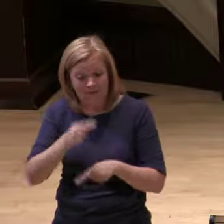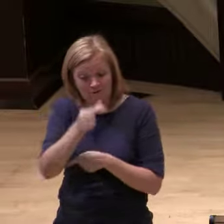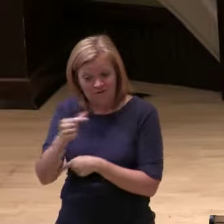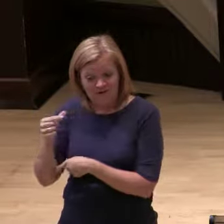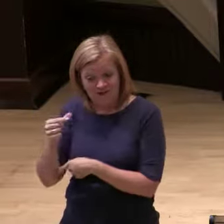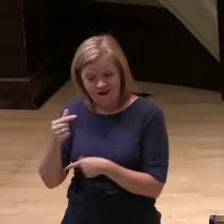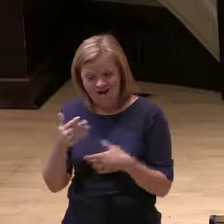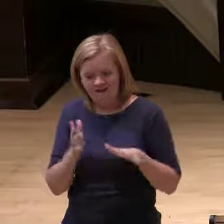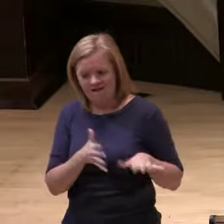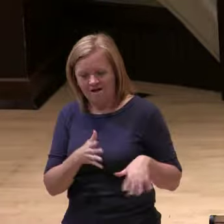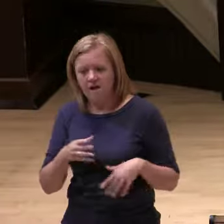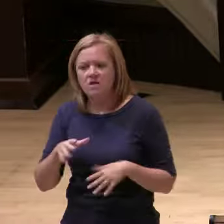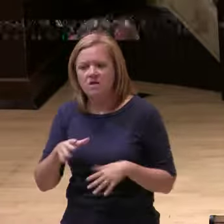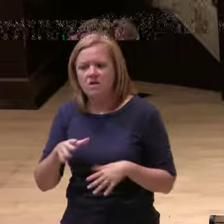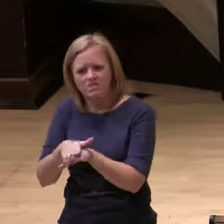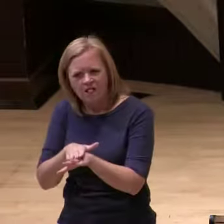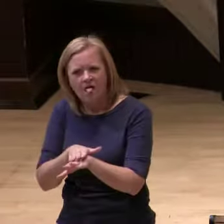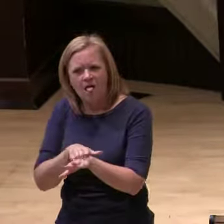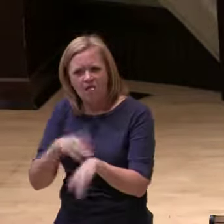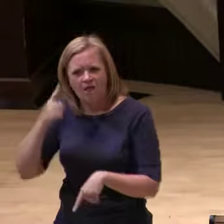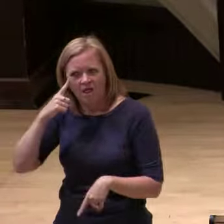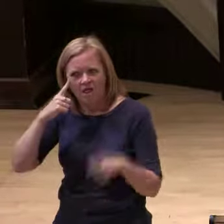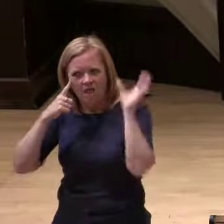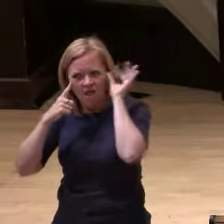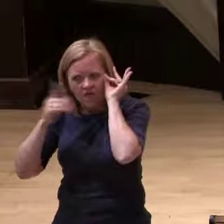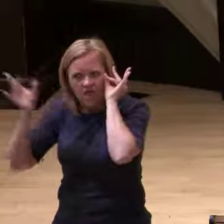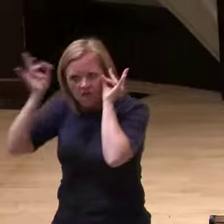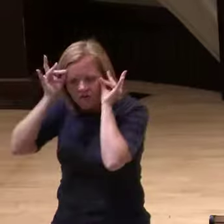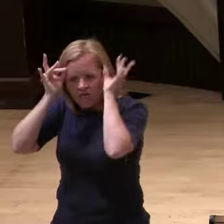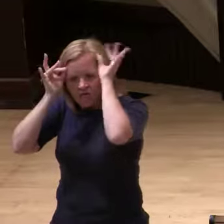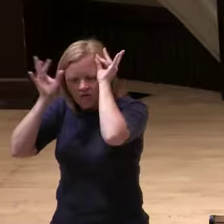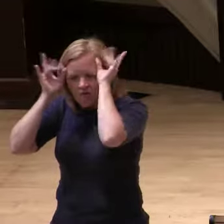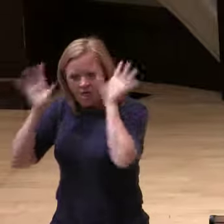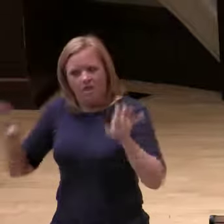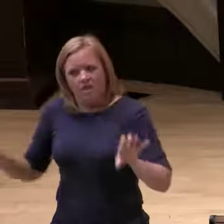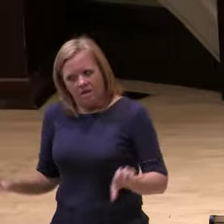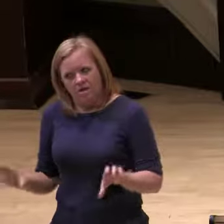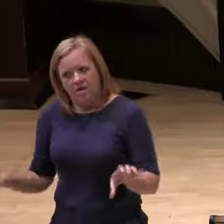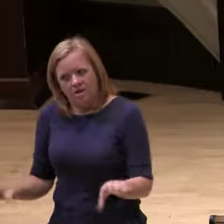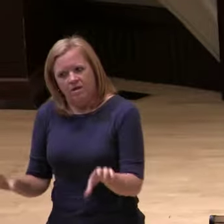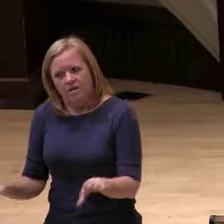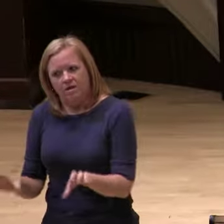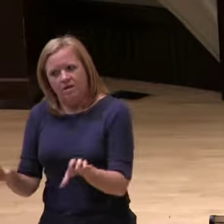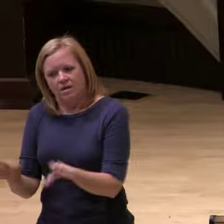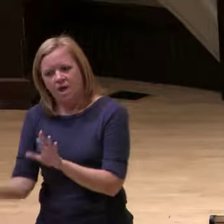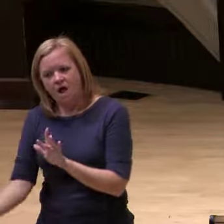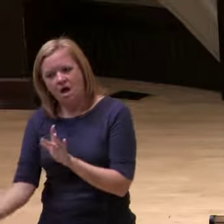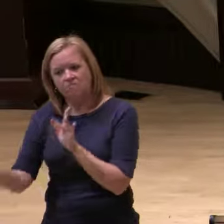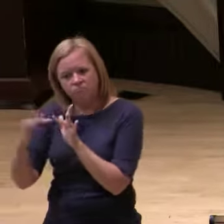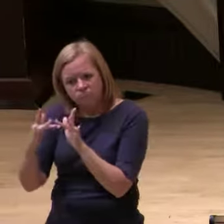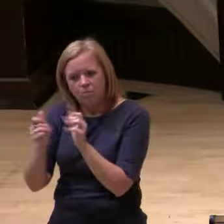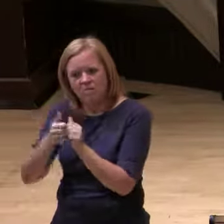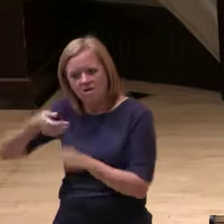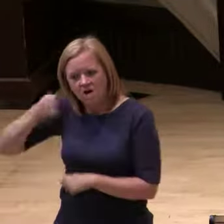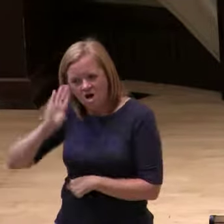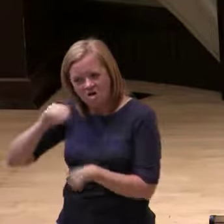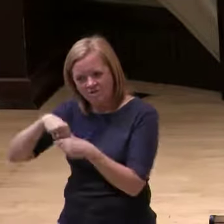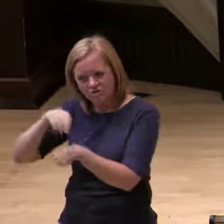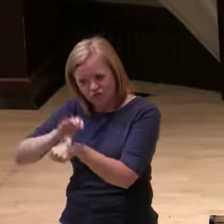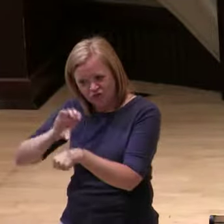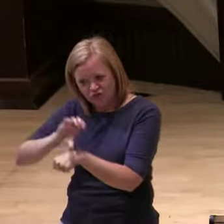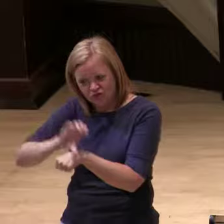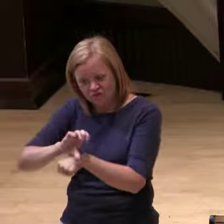behind. Slowly, he began to put these suggestions into practice. He reconnected with God and church,